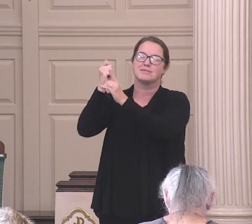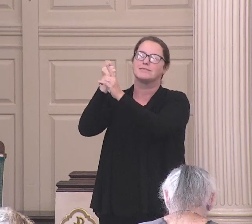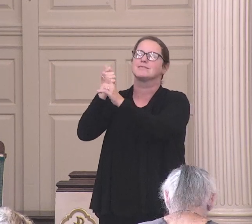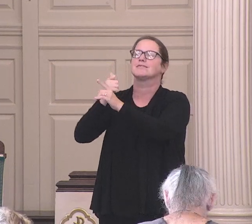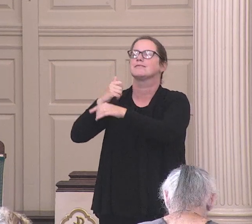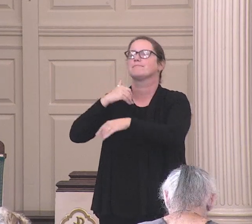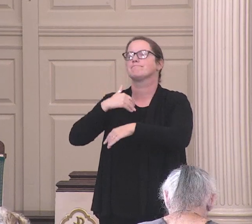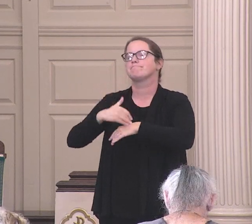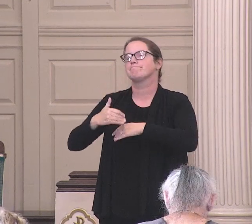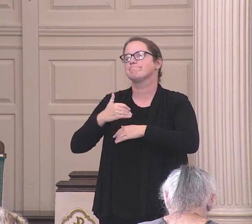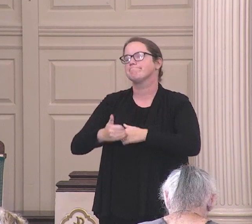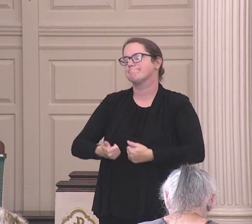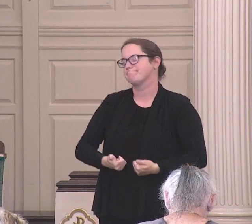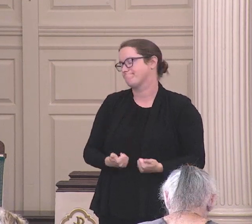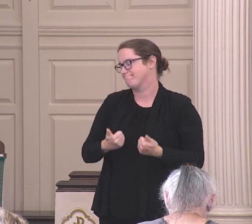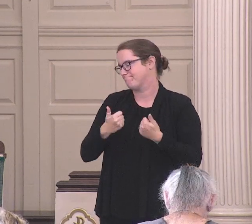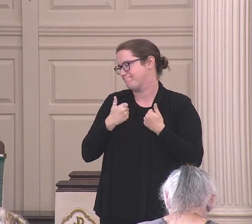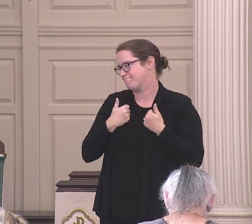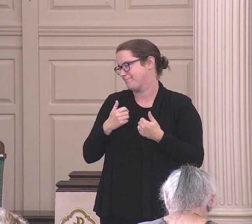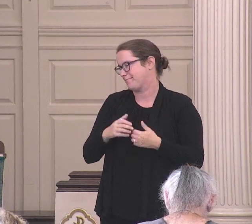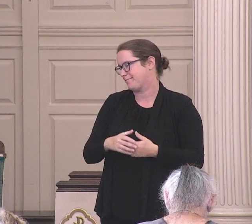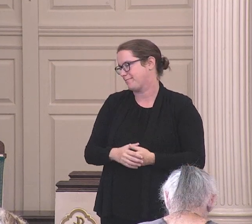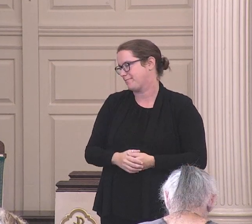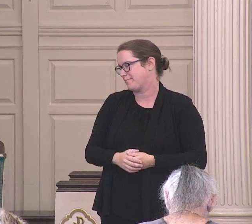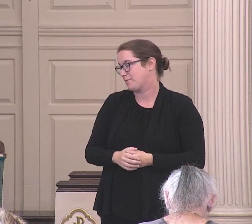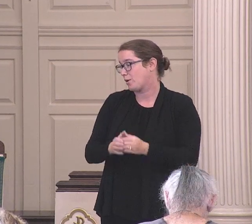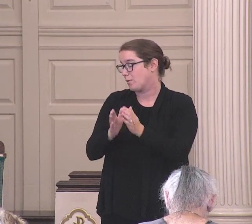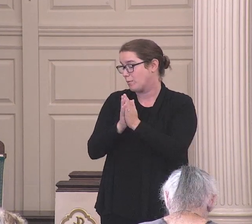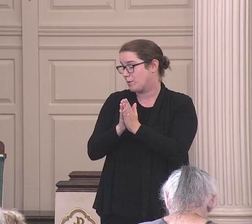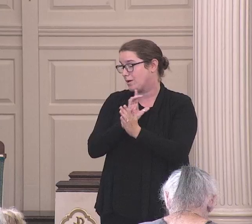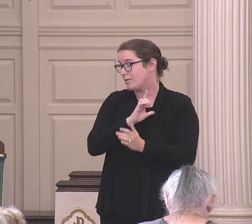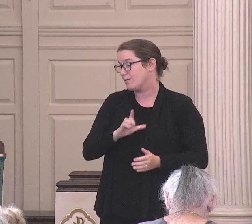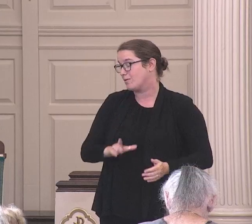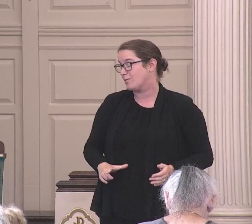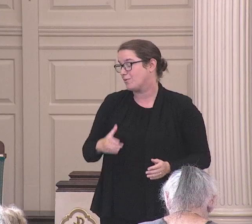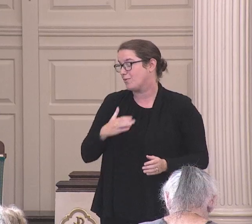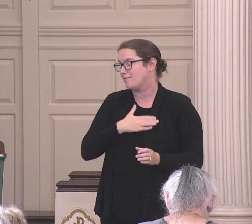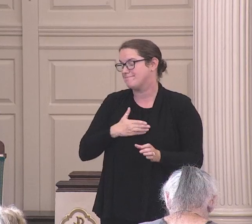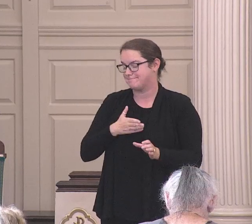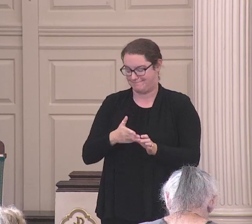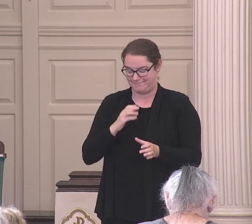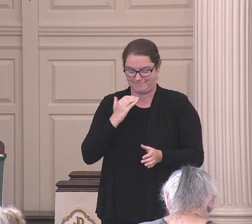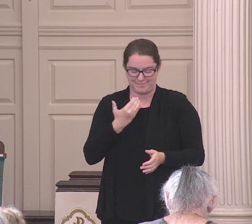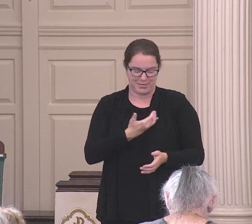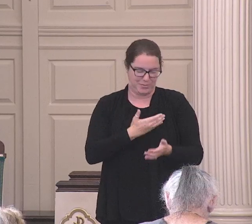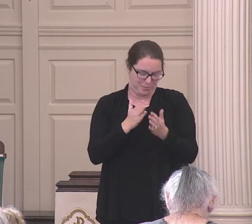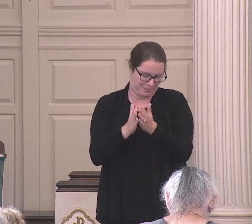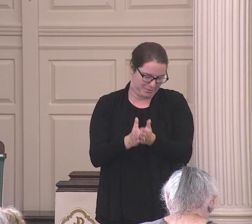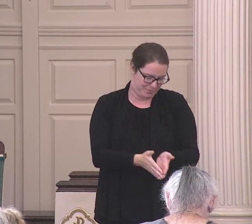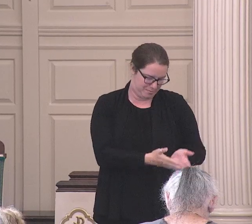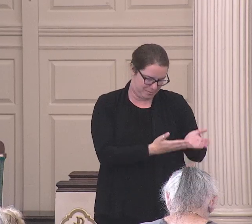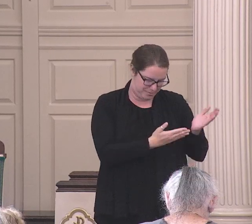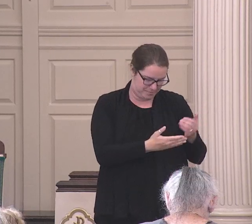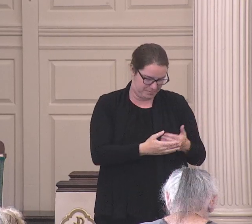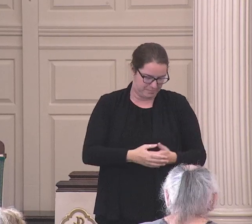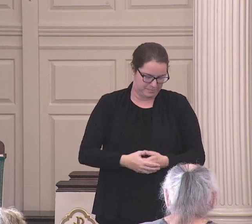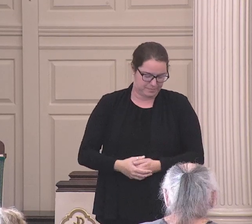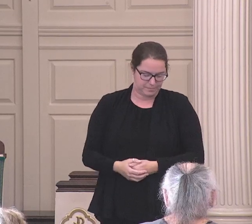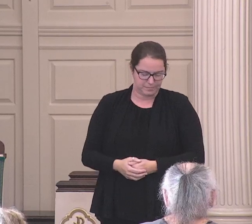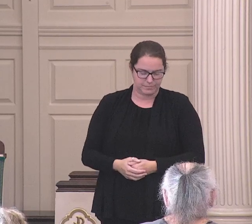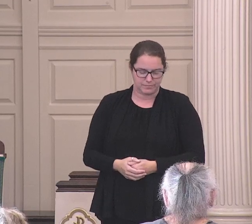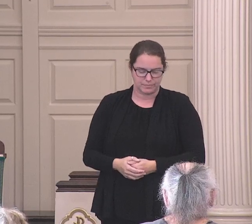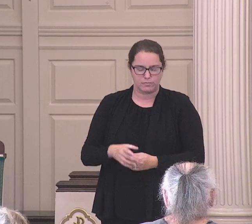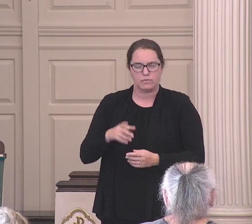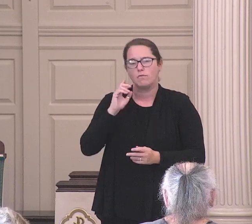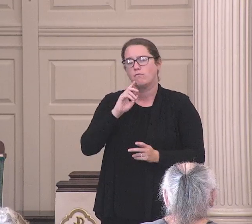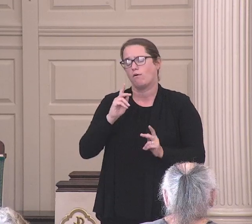Jesus, the living bread. We pray to the Lord. Lord, hear our prayer. For